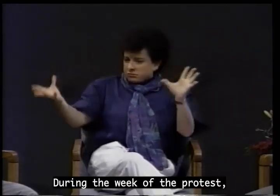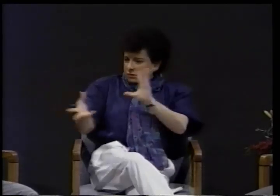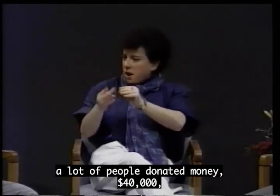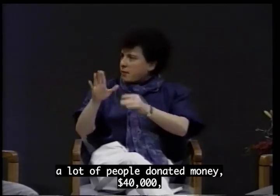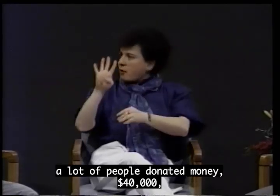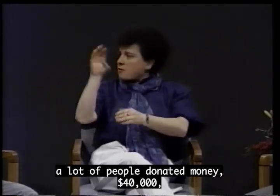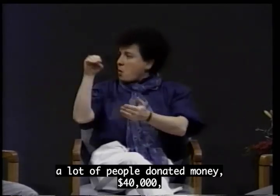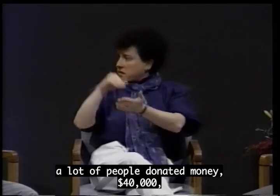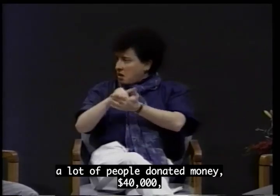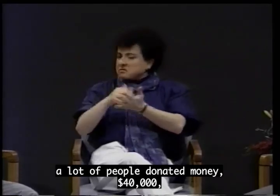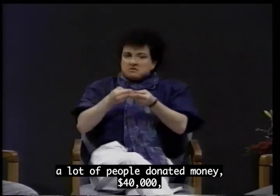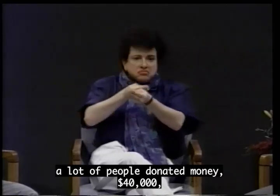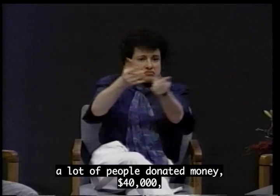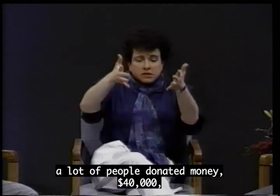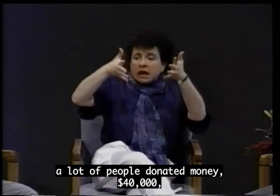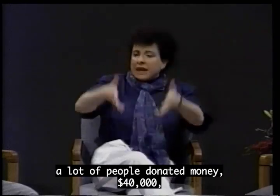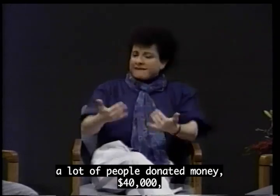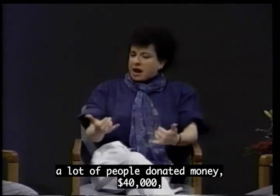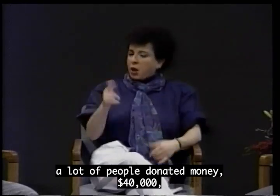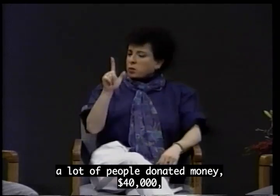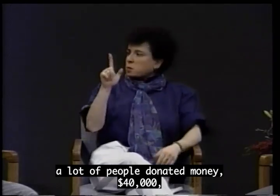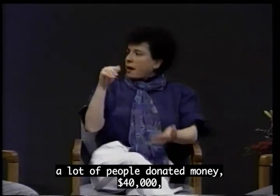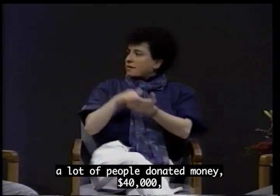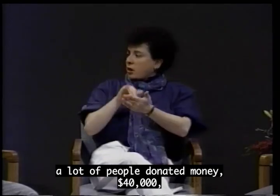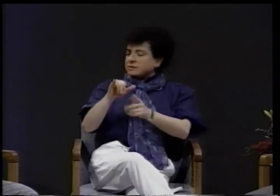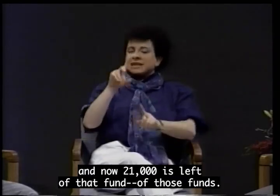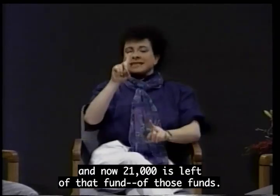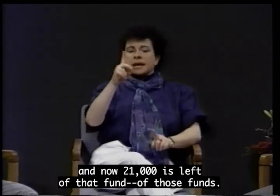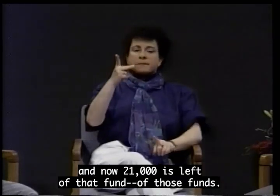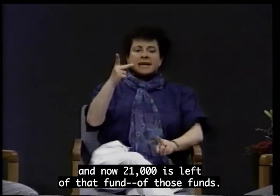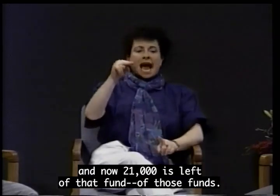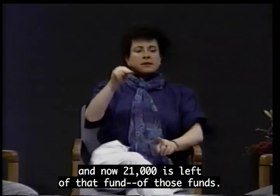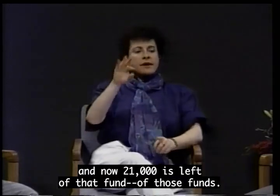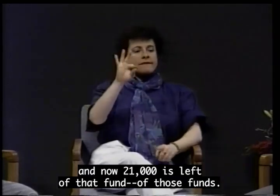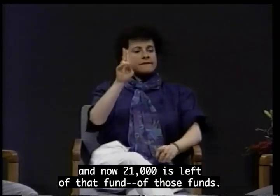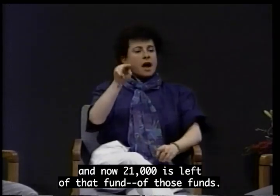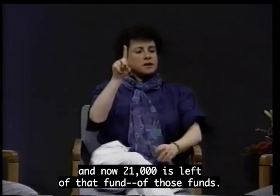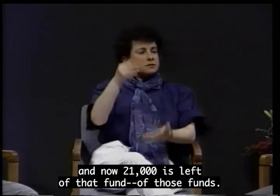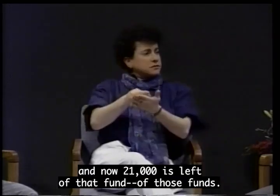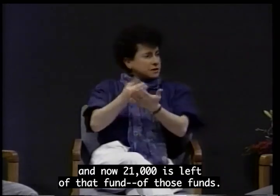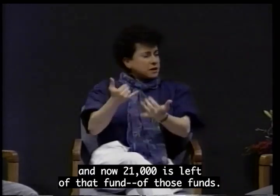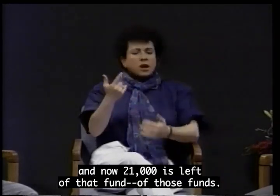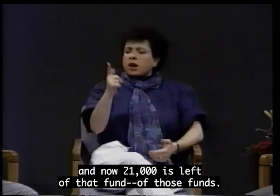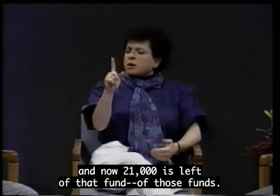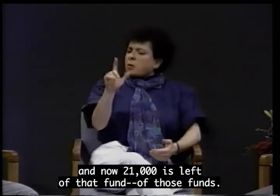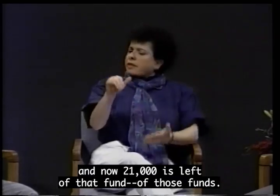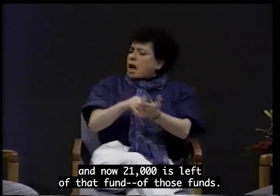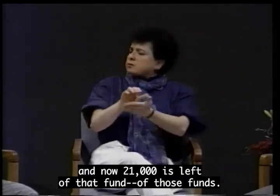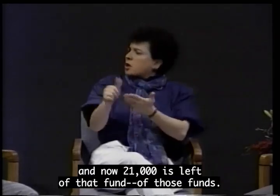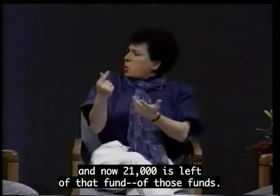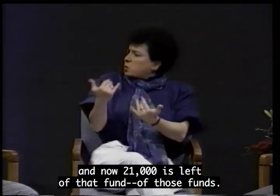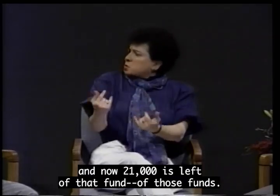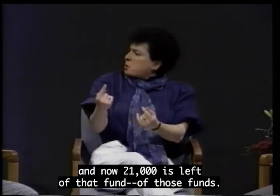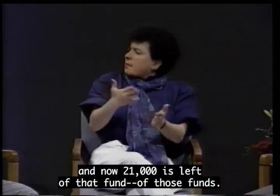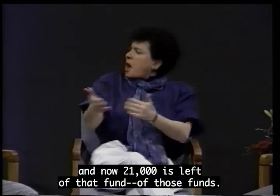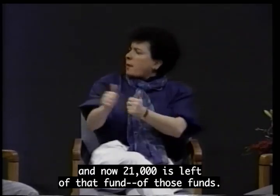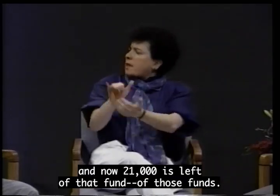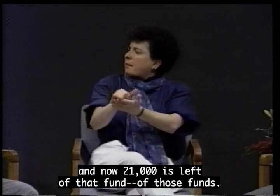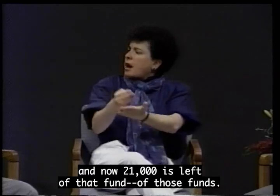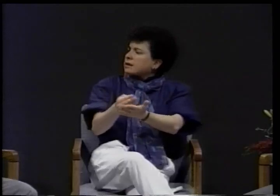lot of people donated money, like $40,000, and now $21,000 is left of that fund. Of those funds. What do you plan